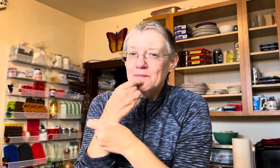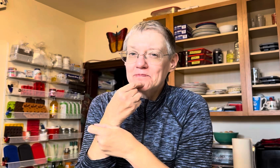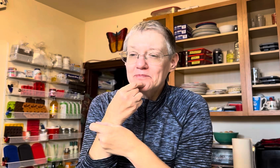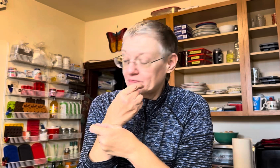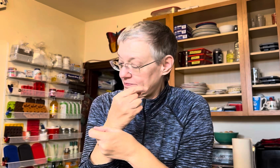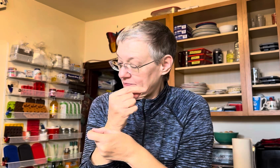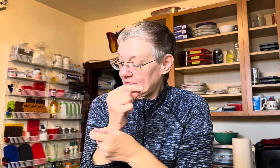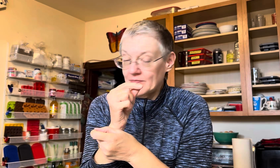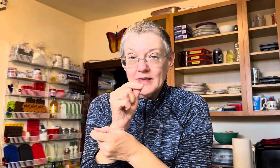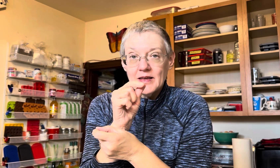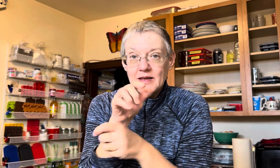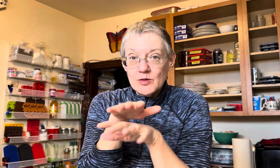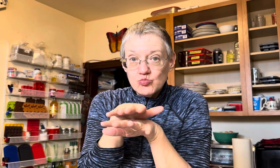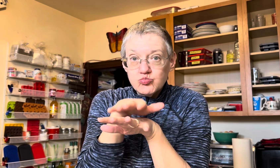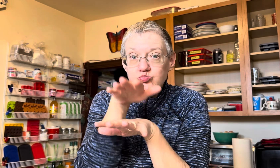the limit.